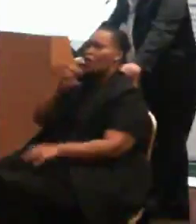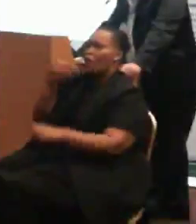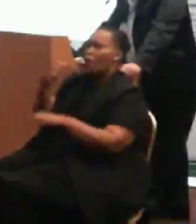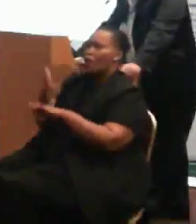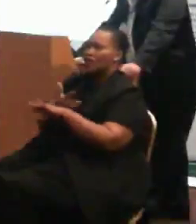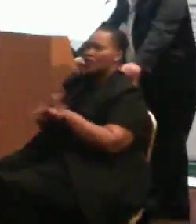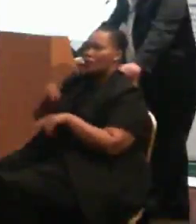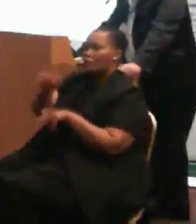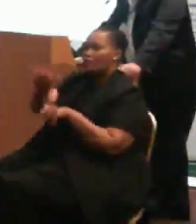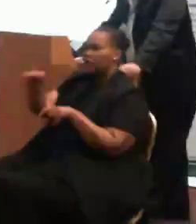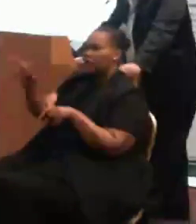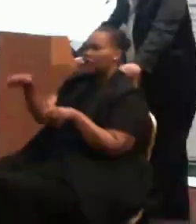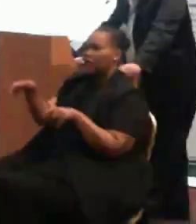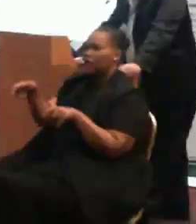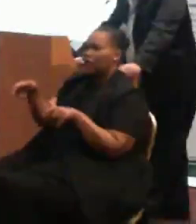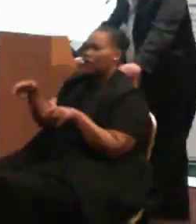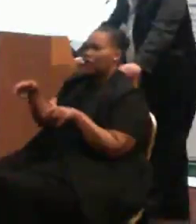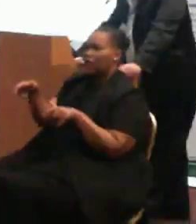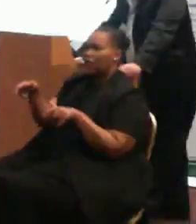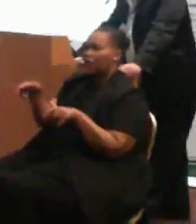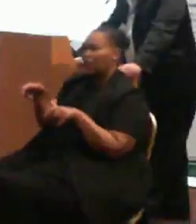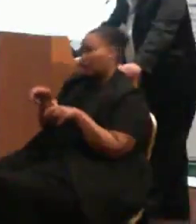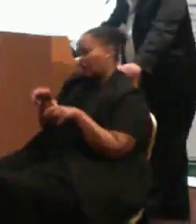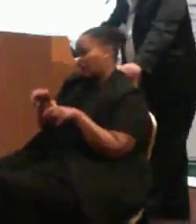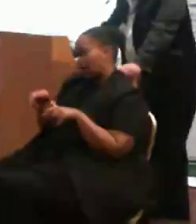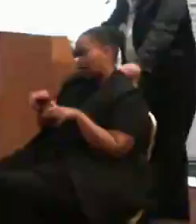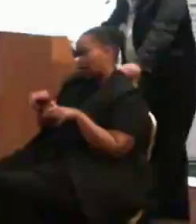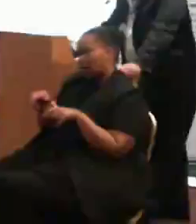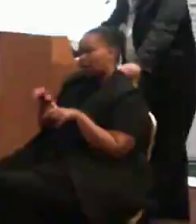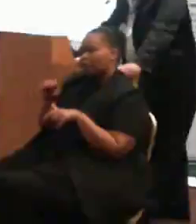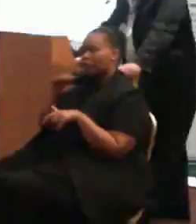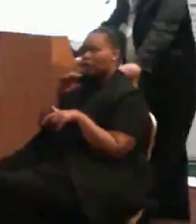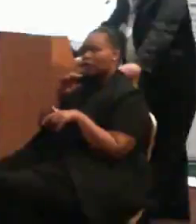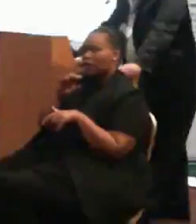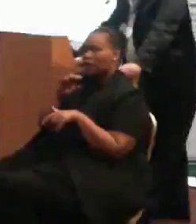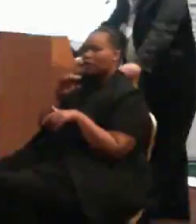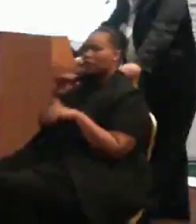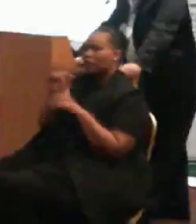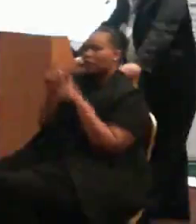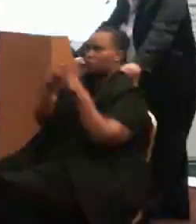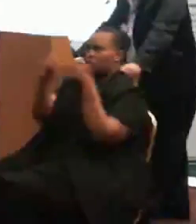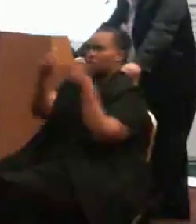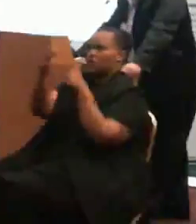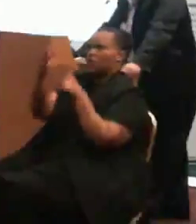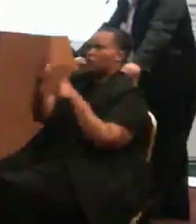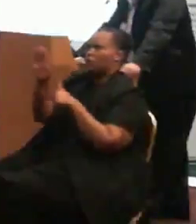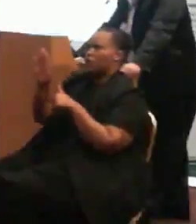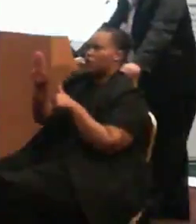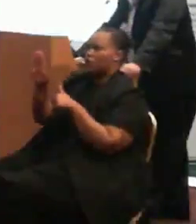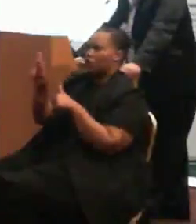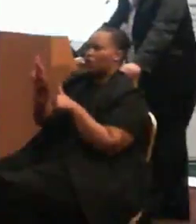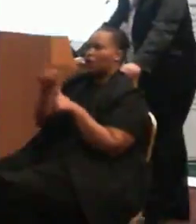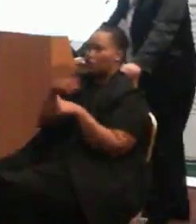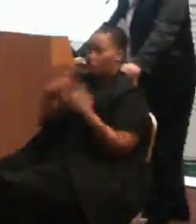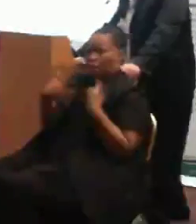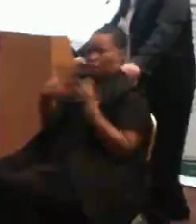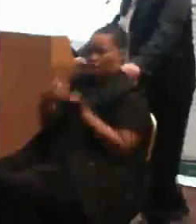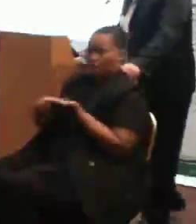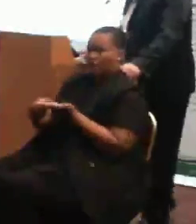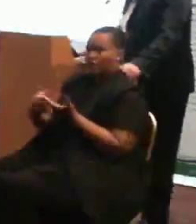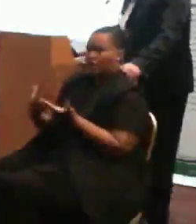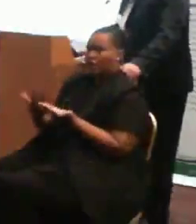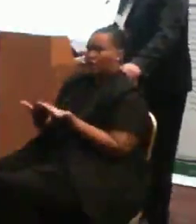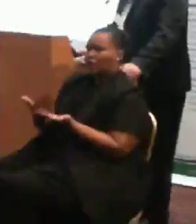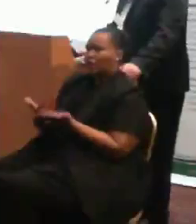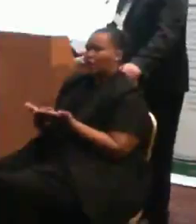That's after cutting the headcount. And that amounts to another 9 billion rand a year in wasted cost. And I'm happy to consult on these points. As I said, I don't